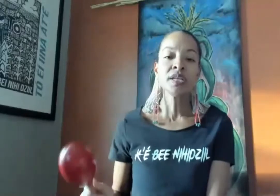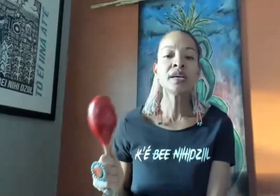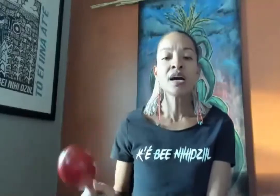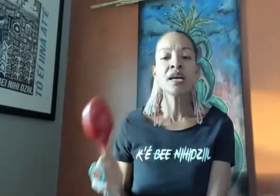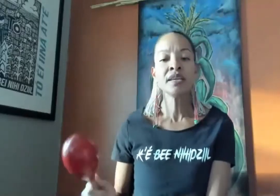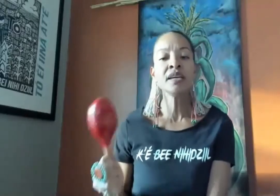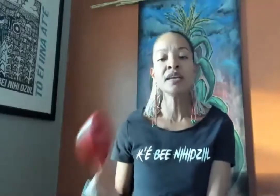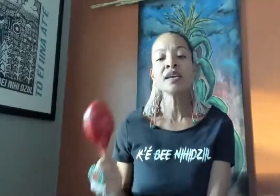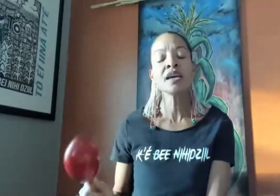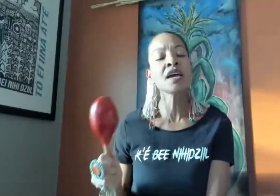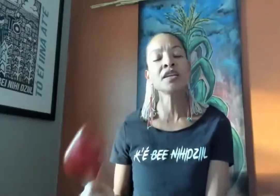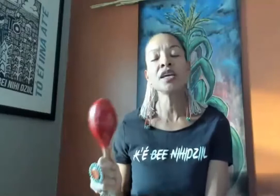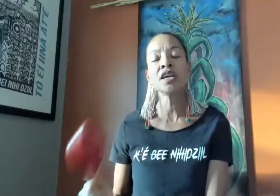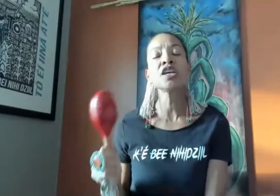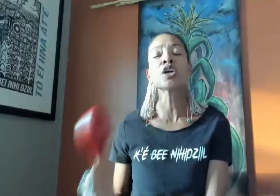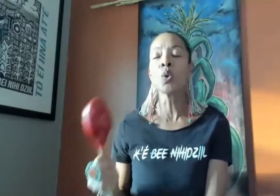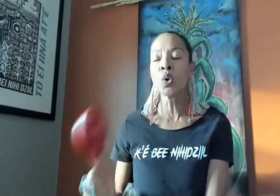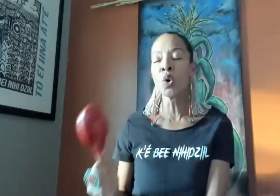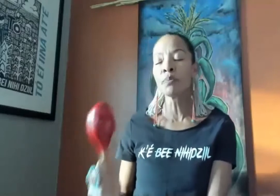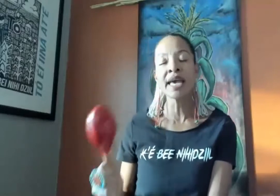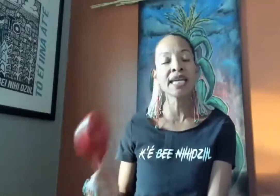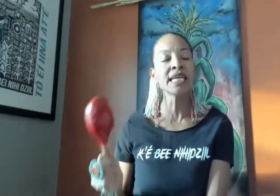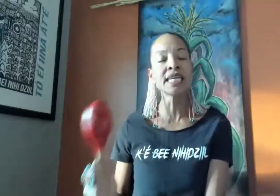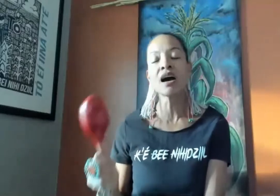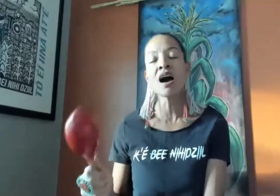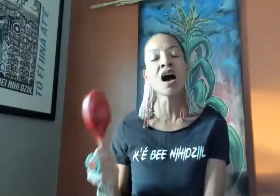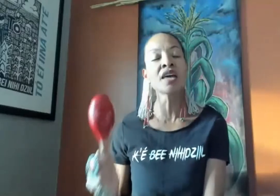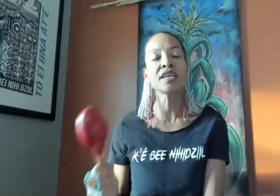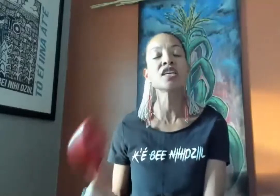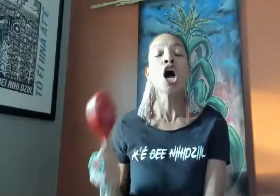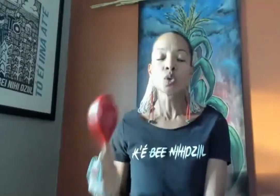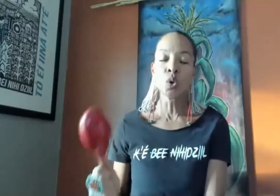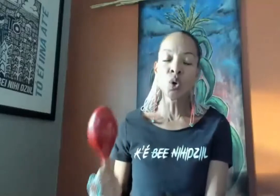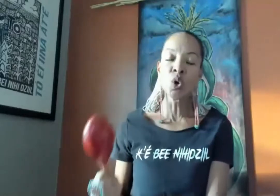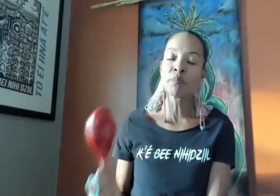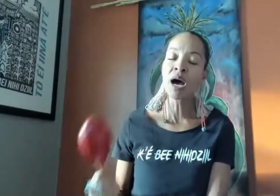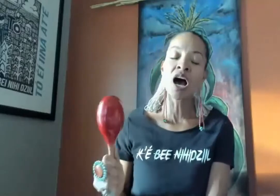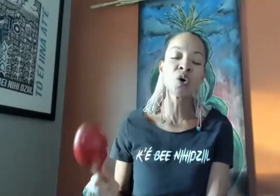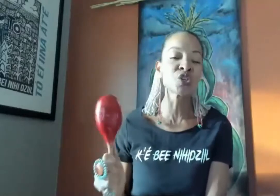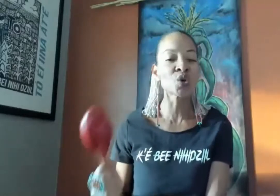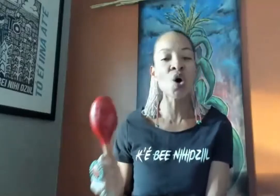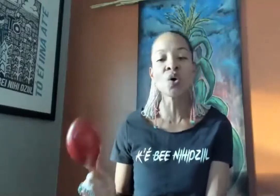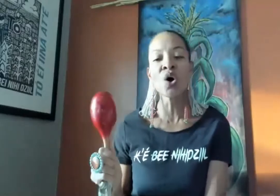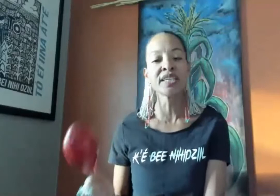hey, hey, Annea, hey, hey, Annea, hey, hey, Annea, hey, hey, Annea,